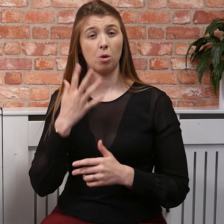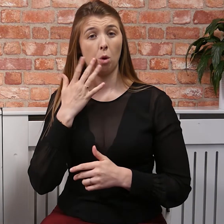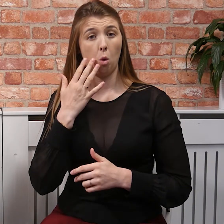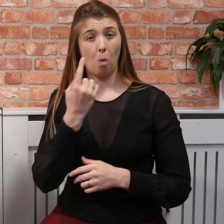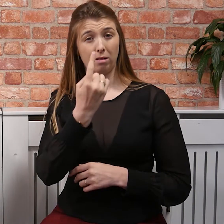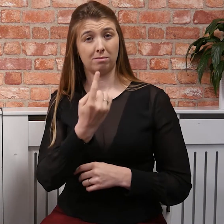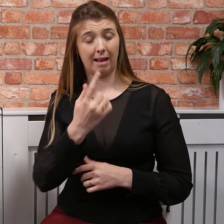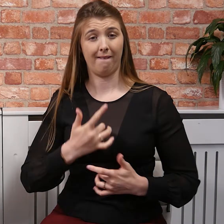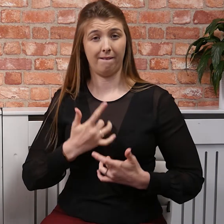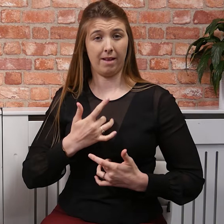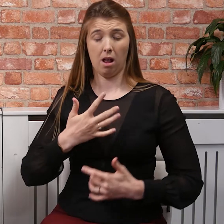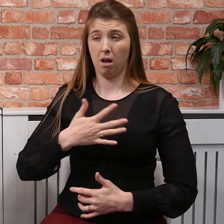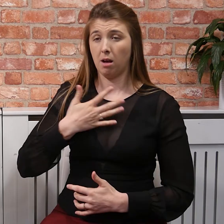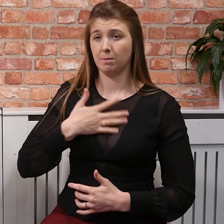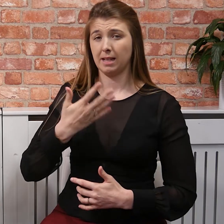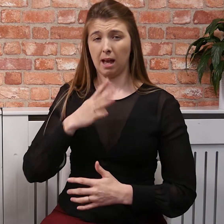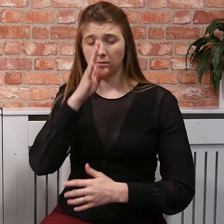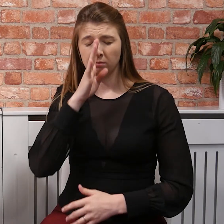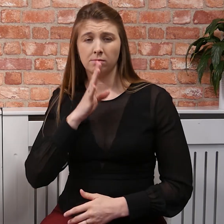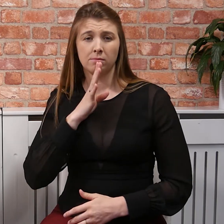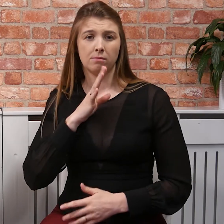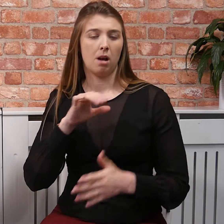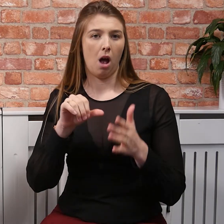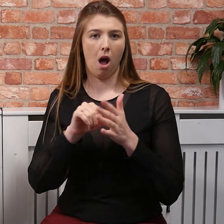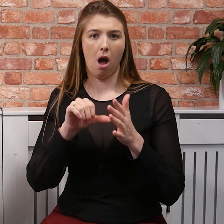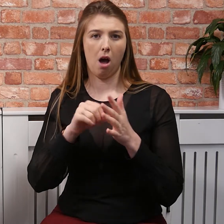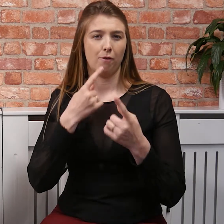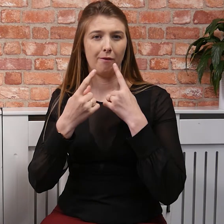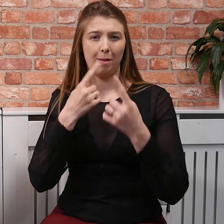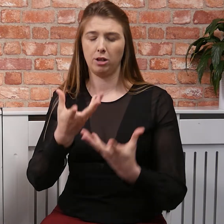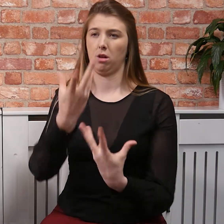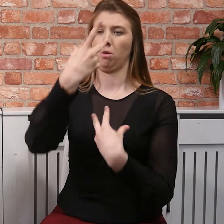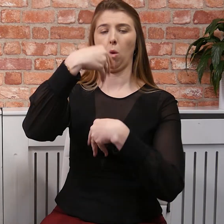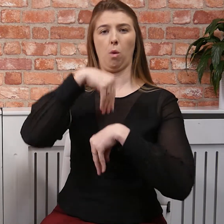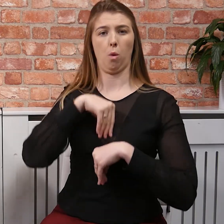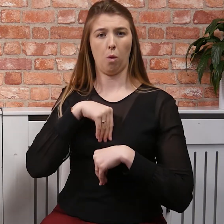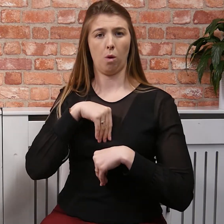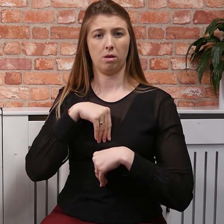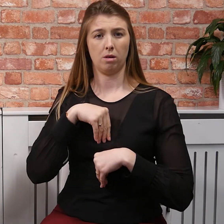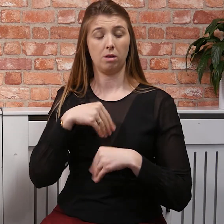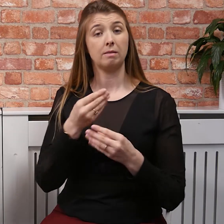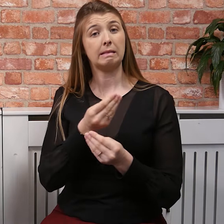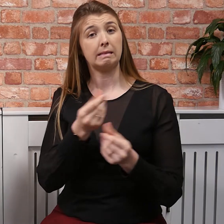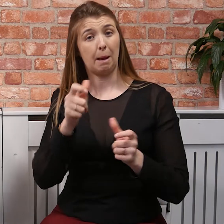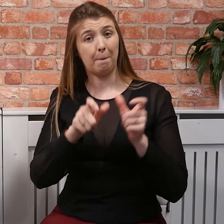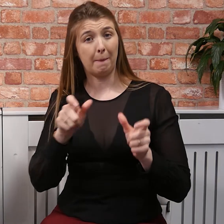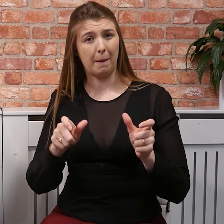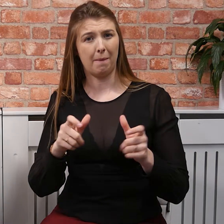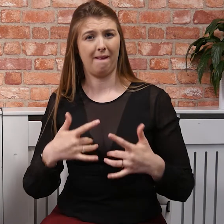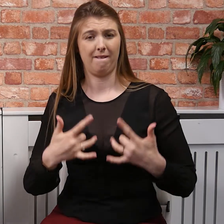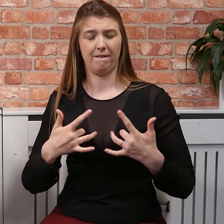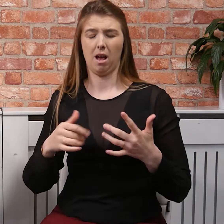you're upset. And for some people, it's even harder to understand. For example, if you don't speak